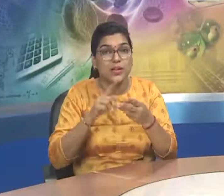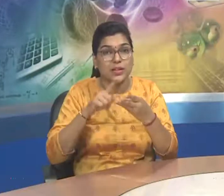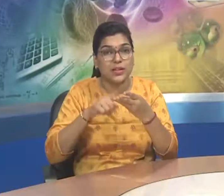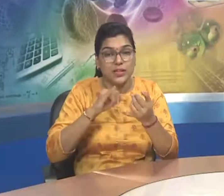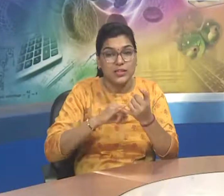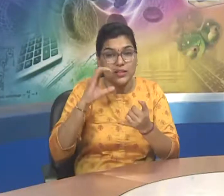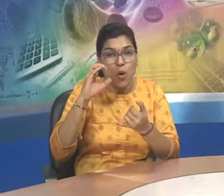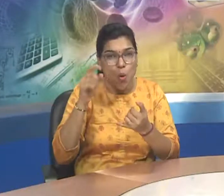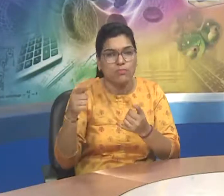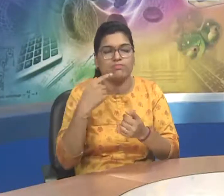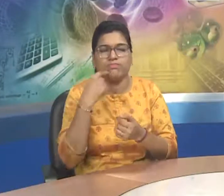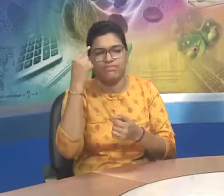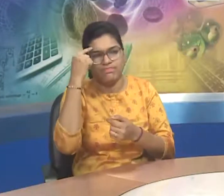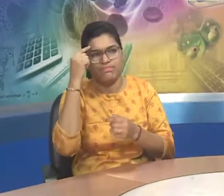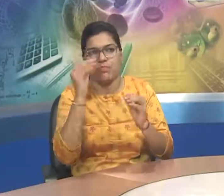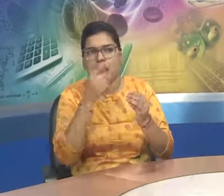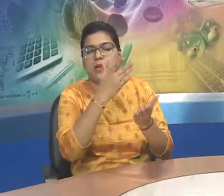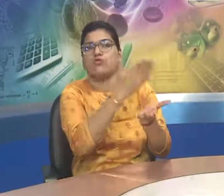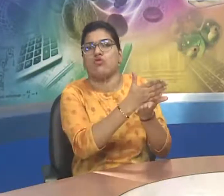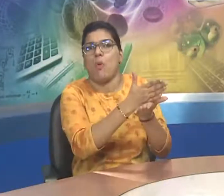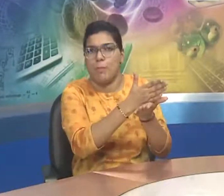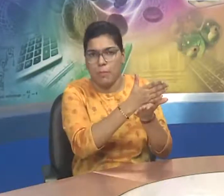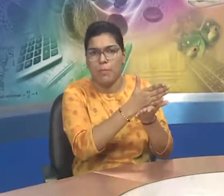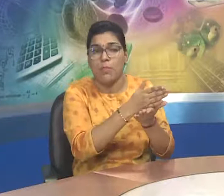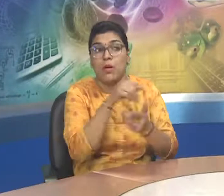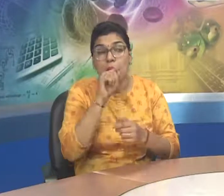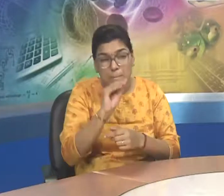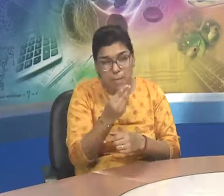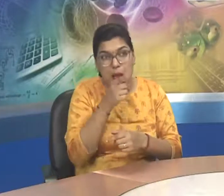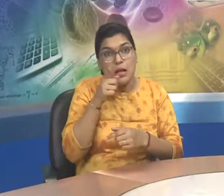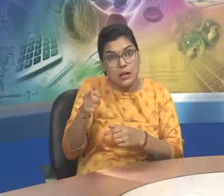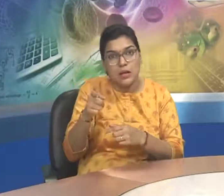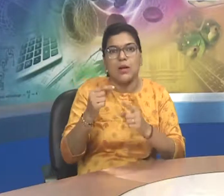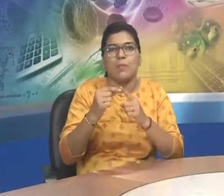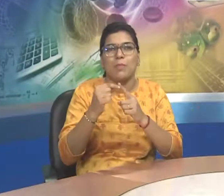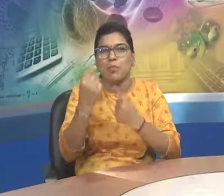unrelenting advocacy at all levels